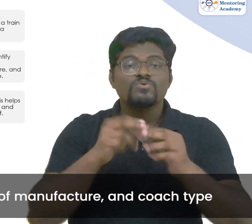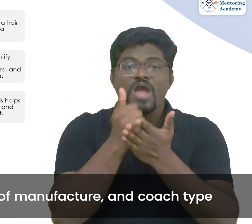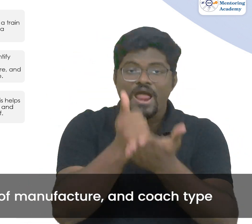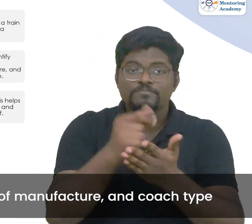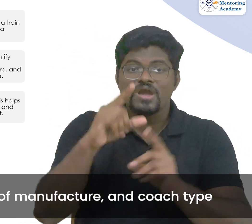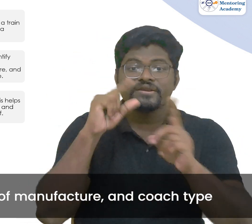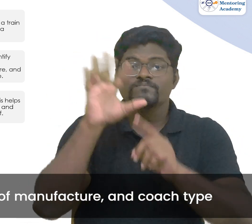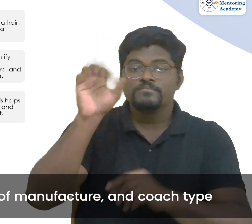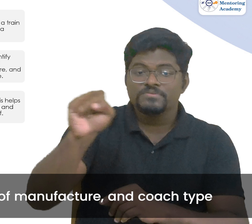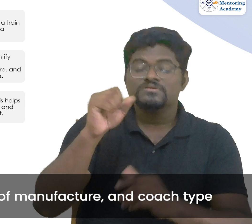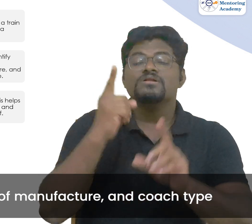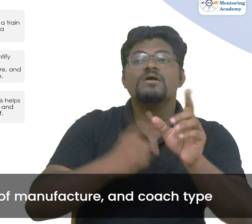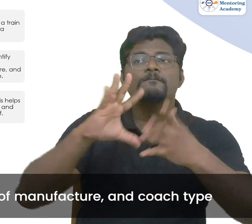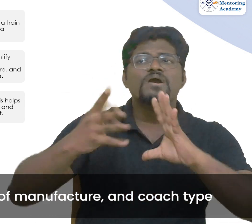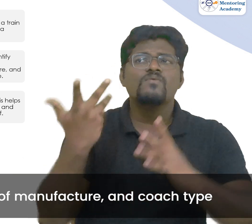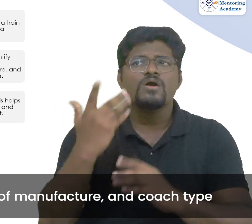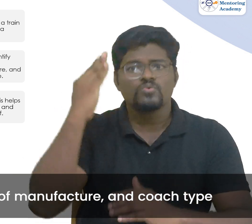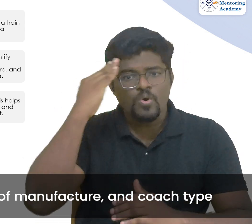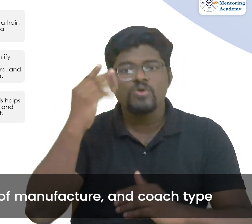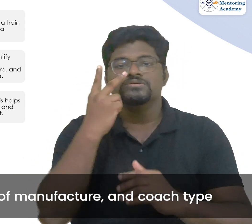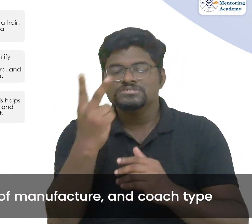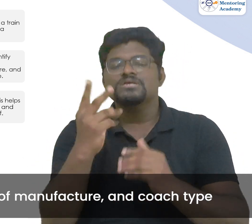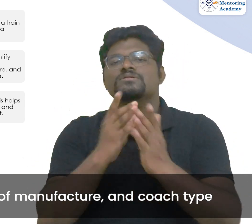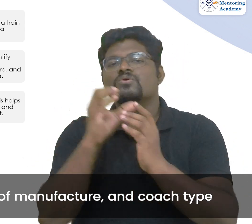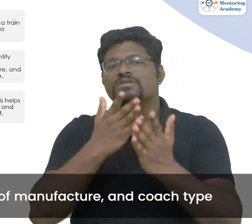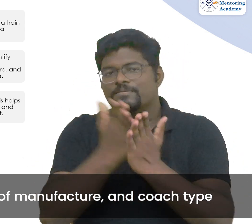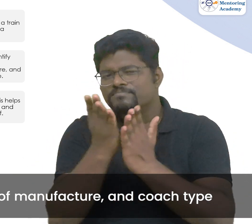It helps identify the year of manufacture and coach type.